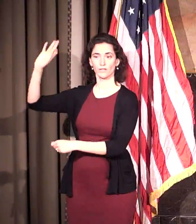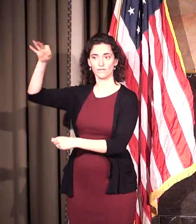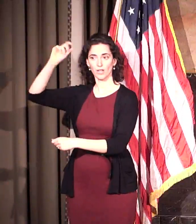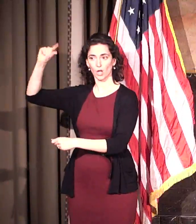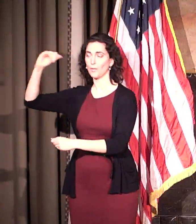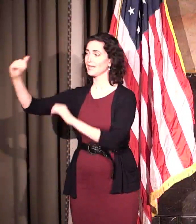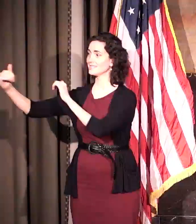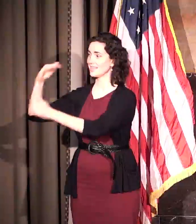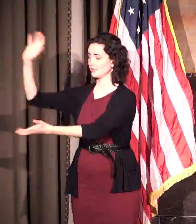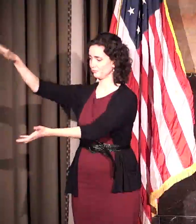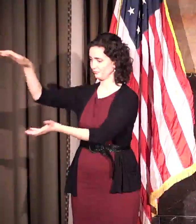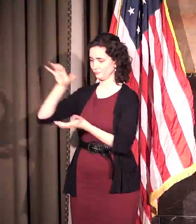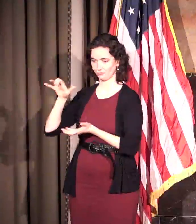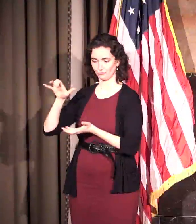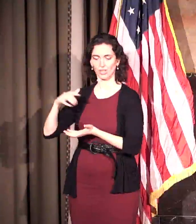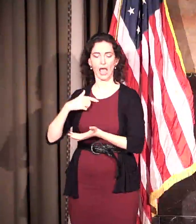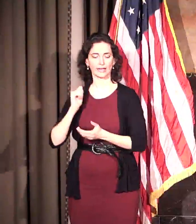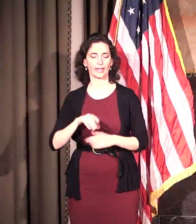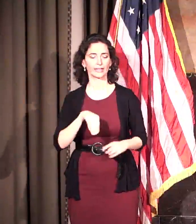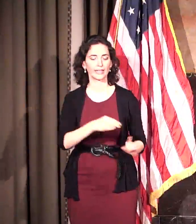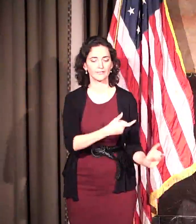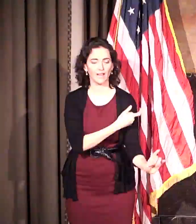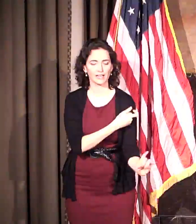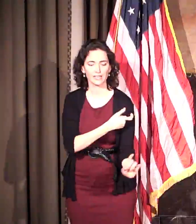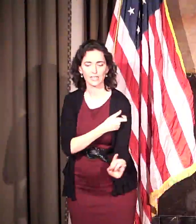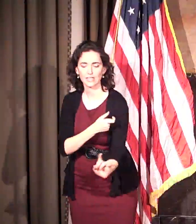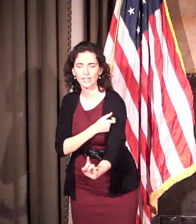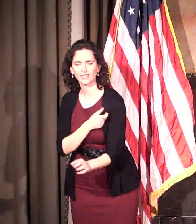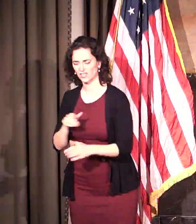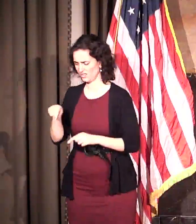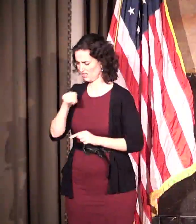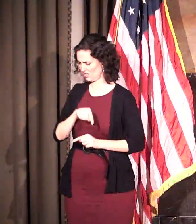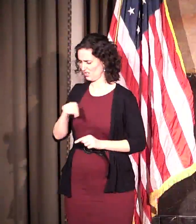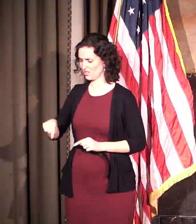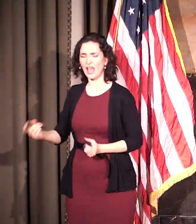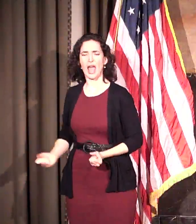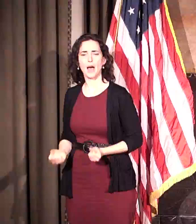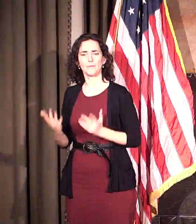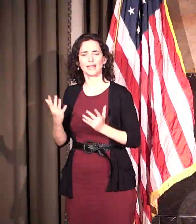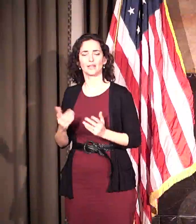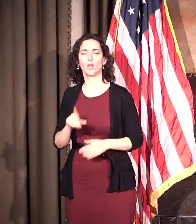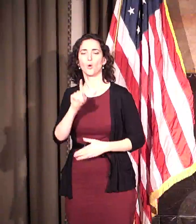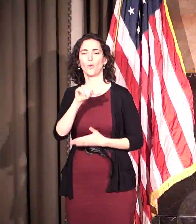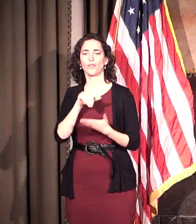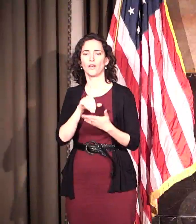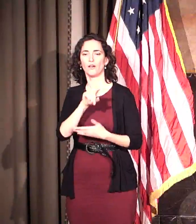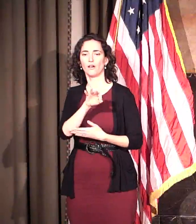you can administer vaccine. But the number of enrolled providers across the state of Louisiana is